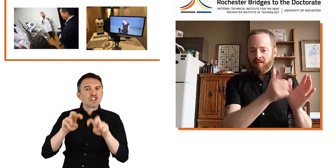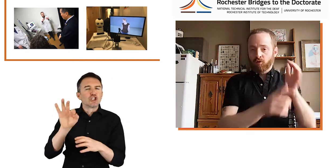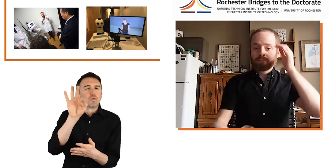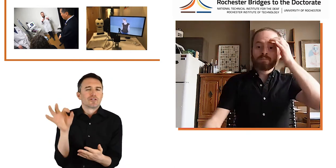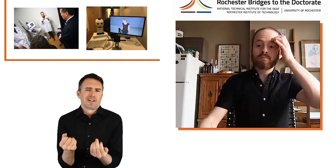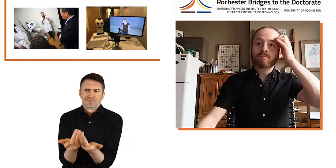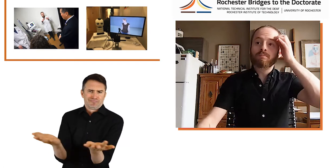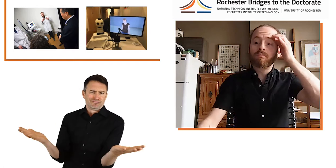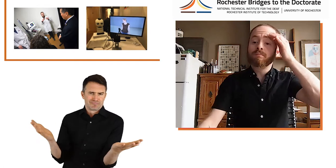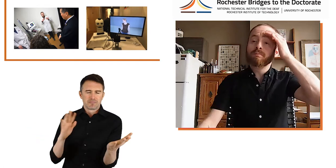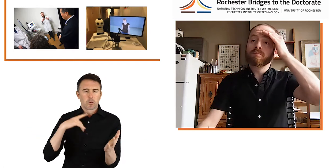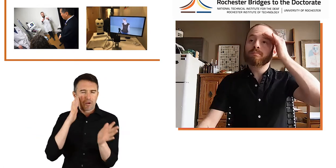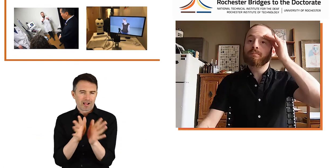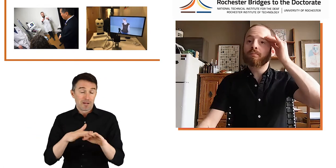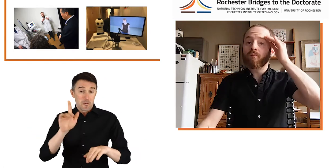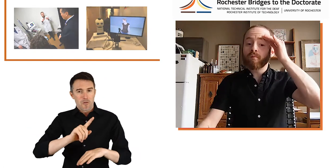I'll talk a little bit more about that later.